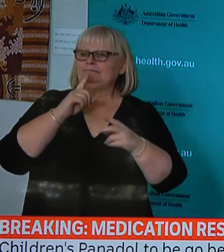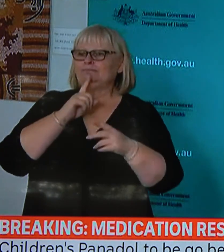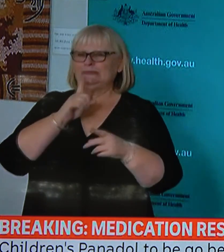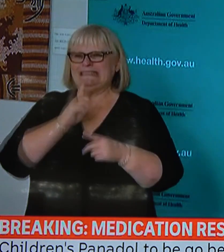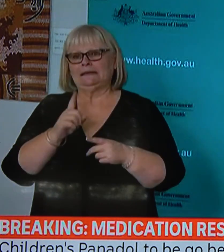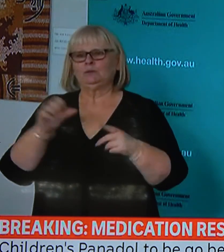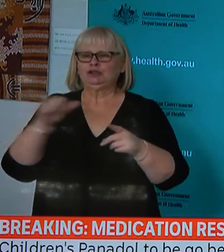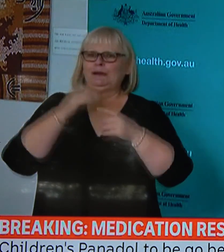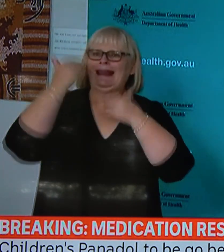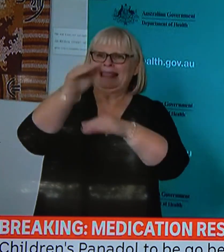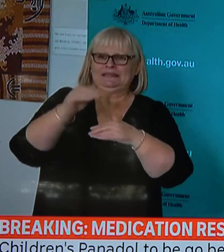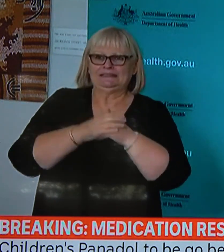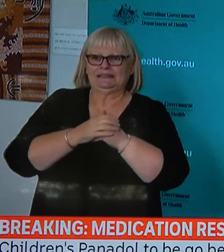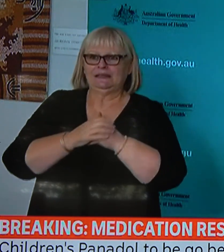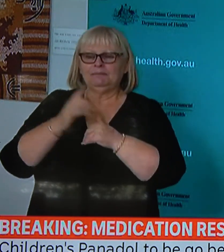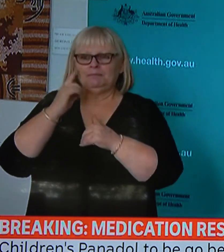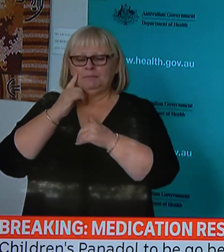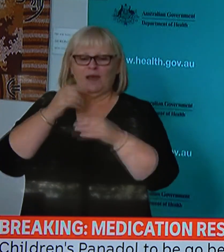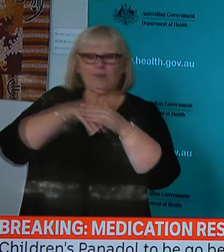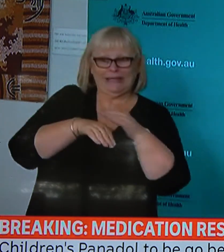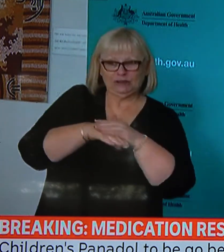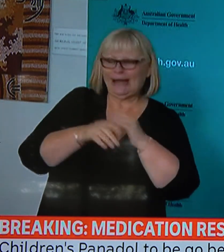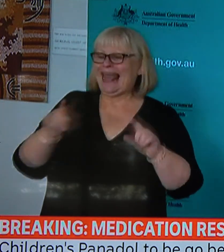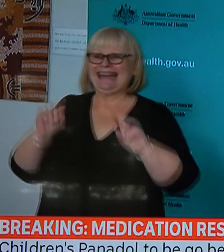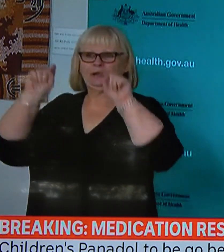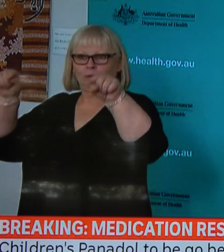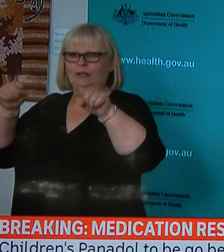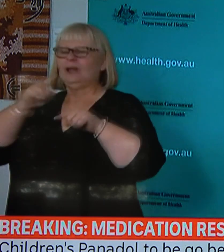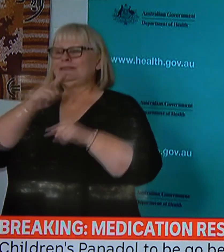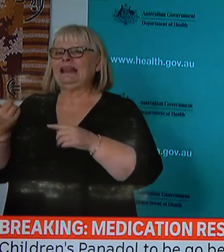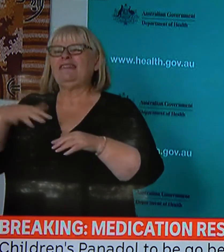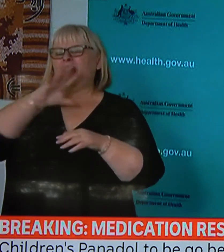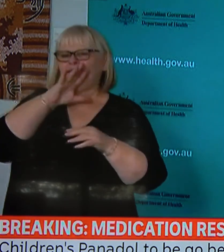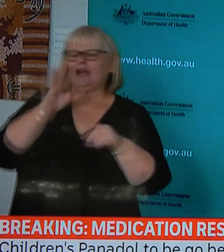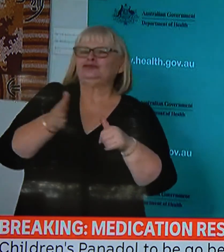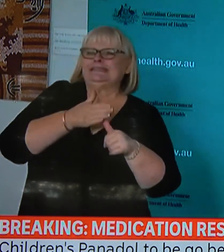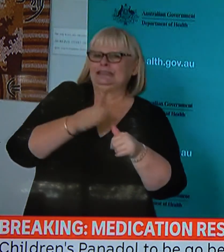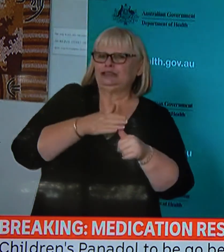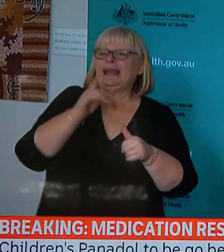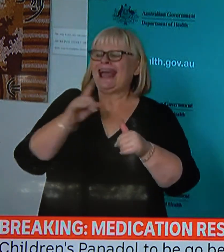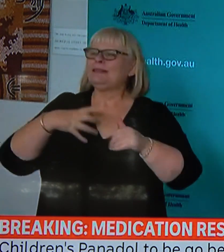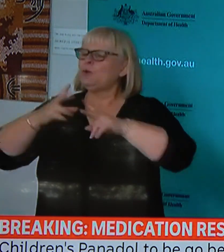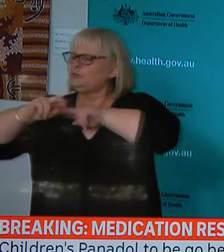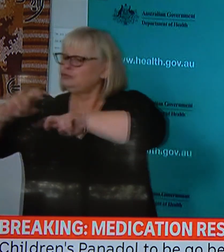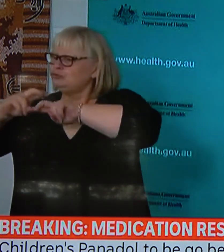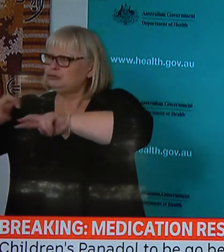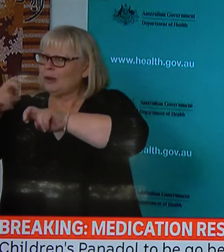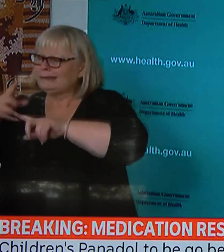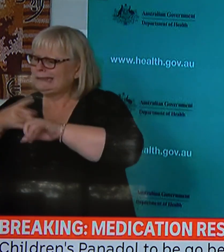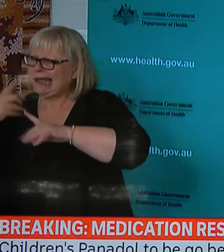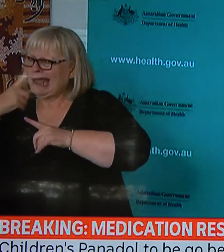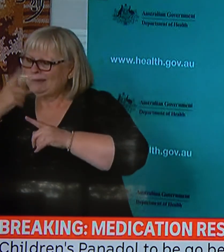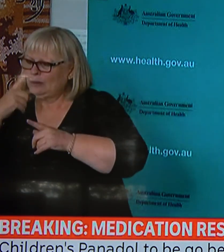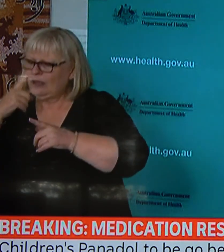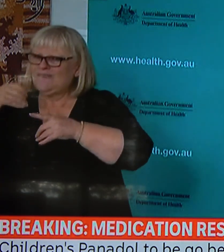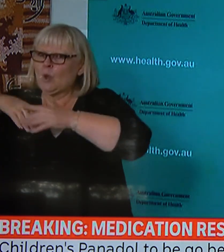limitations on mass gatherings, both internal and external. We settled on the 500 initially, and then more work to be specifically looking